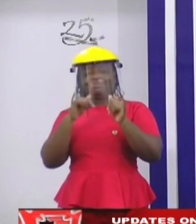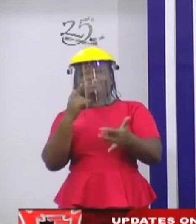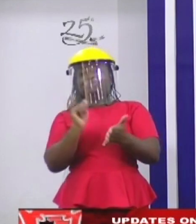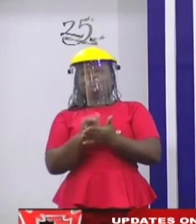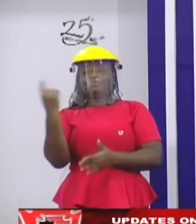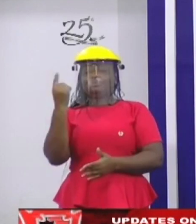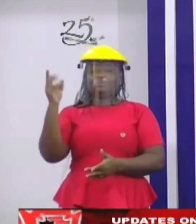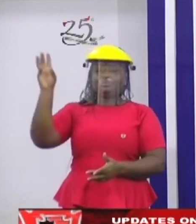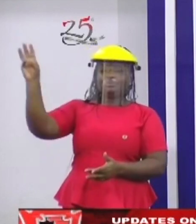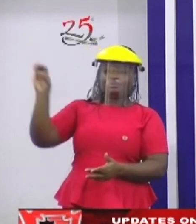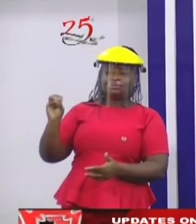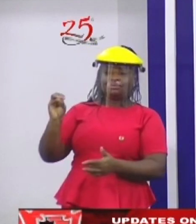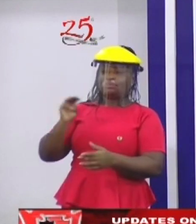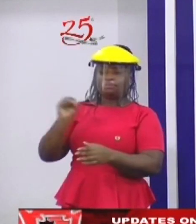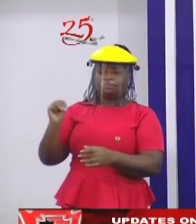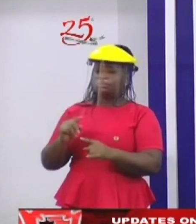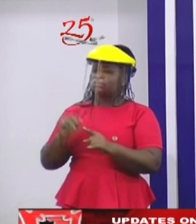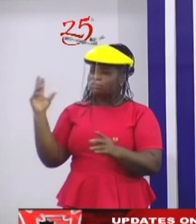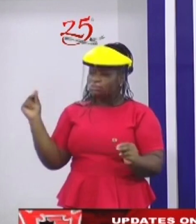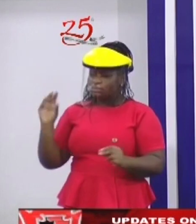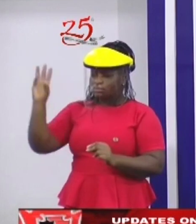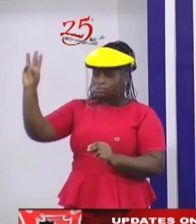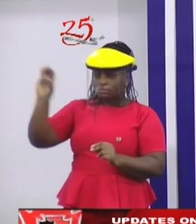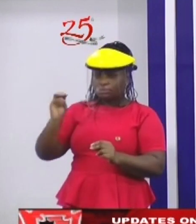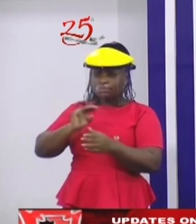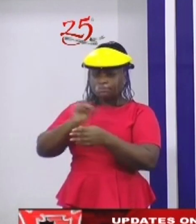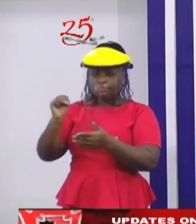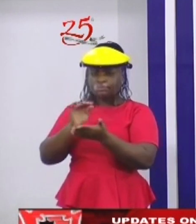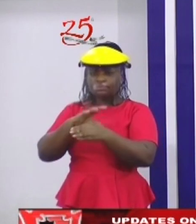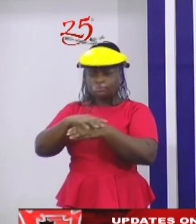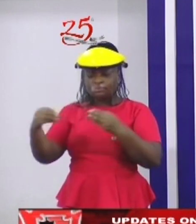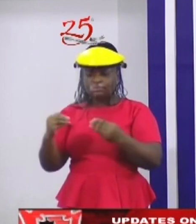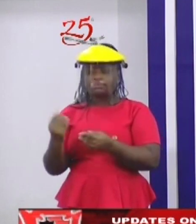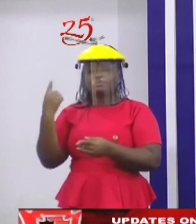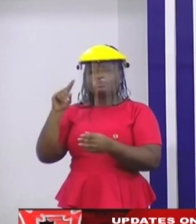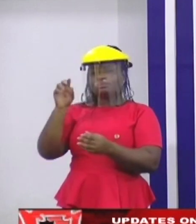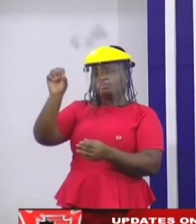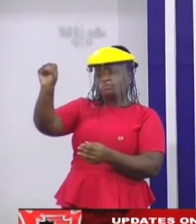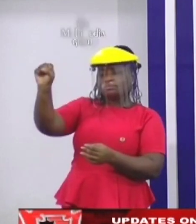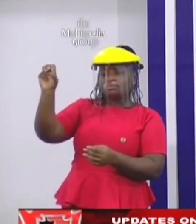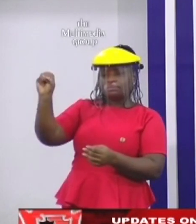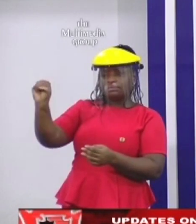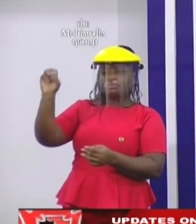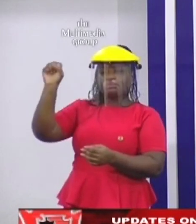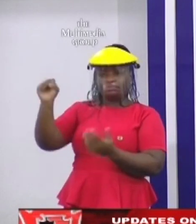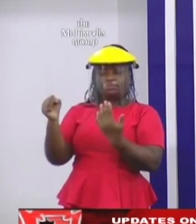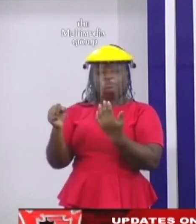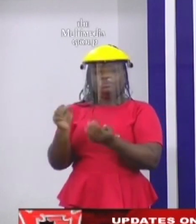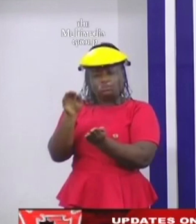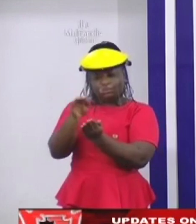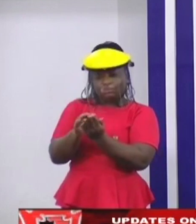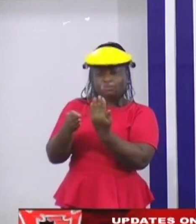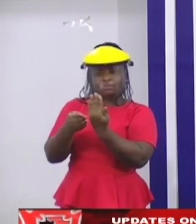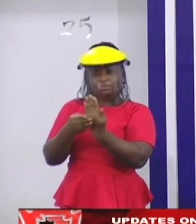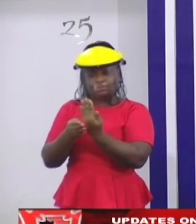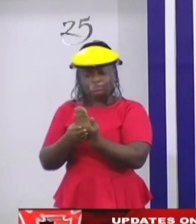million Ghana cedis is for small and micro enterprises. That is why the NBSSI is the one that is taking leadership in putting the